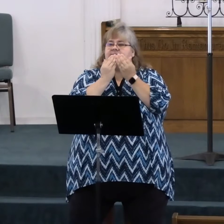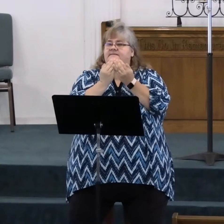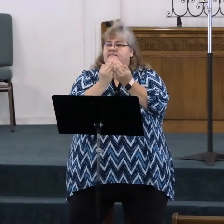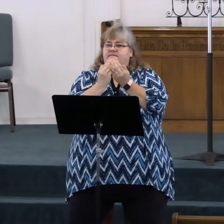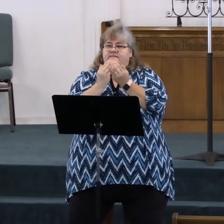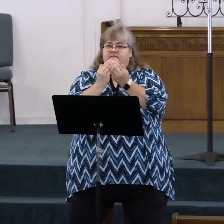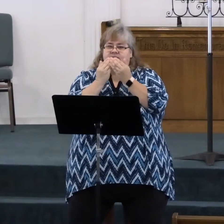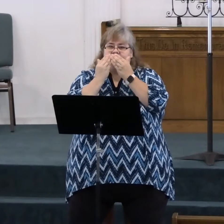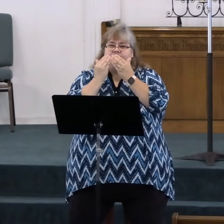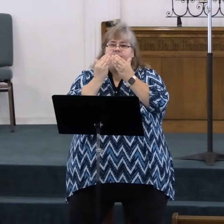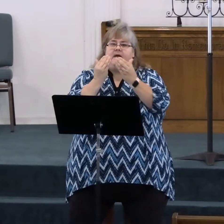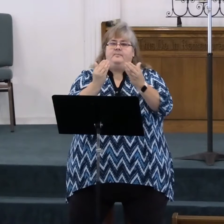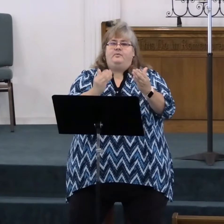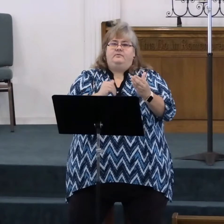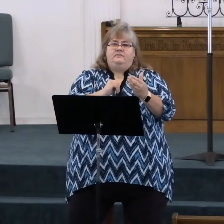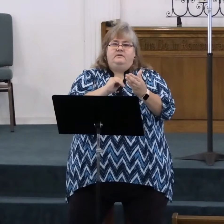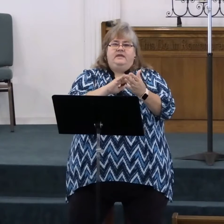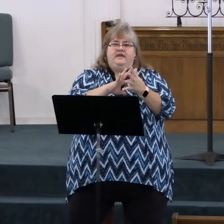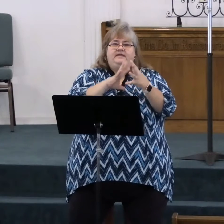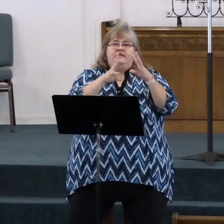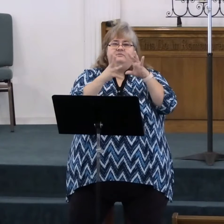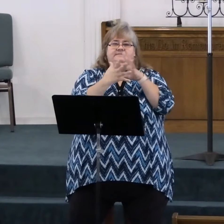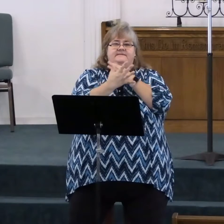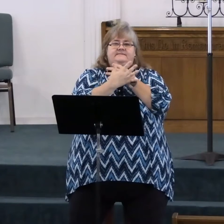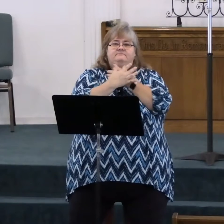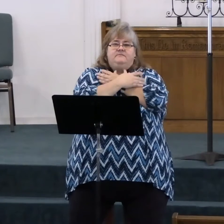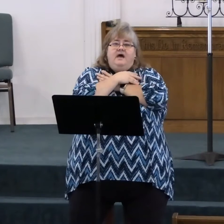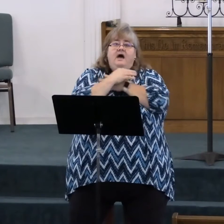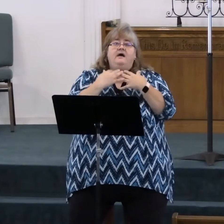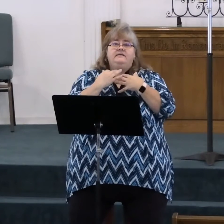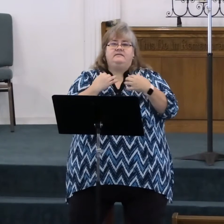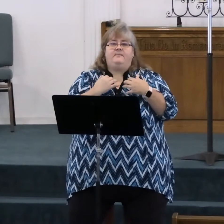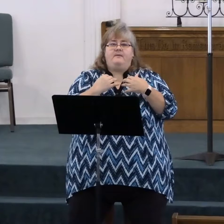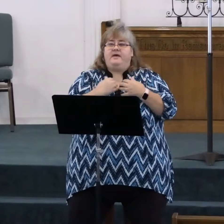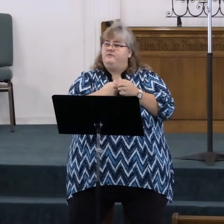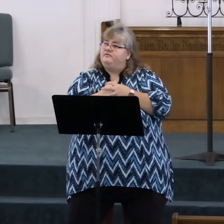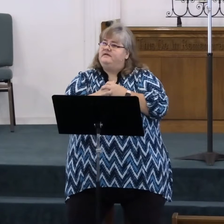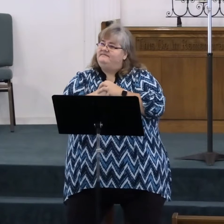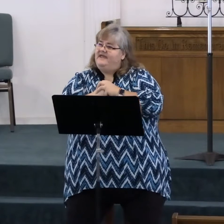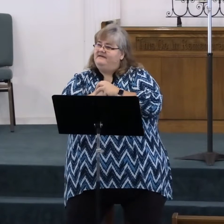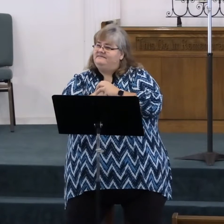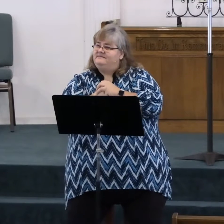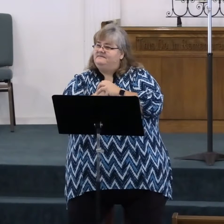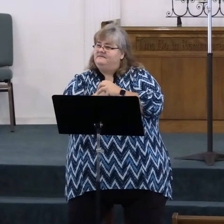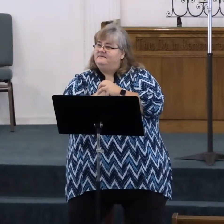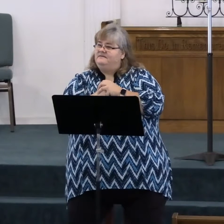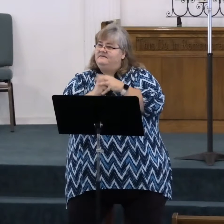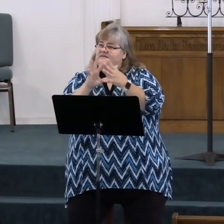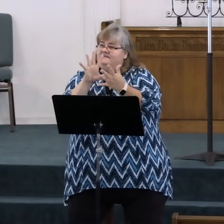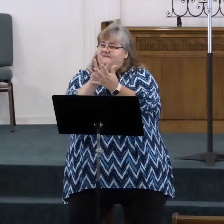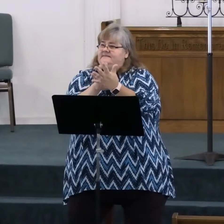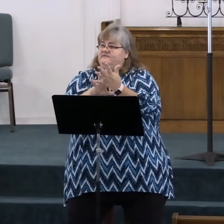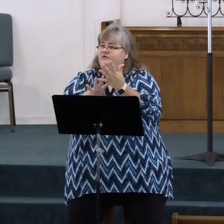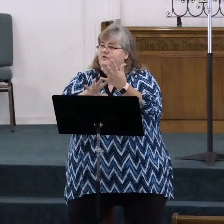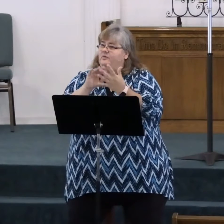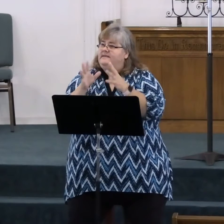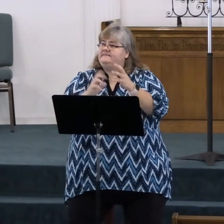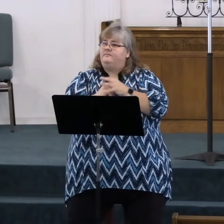kissing the Bible. And he was just hugging the Bible. Have you ever done that? Just sit there and caress the